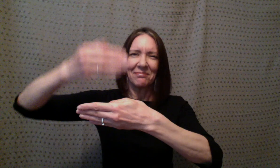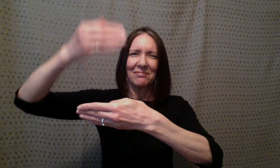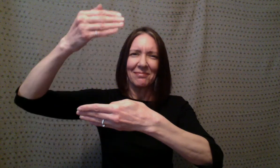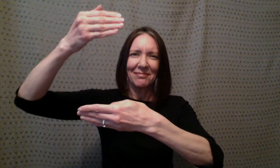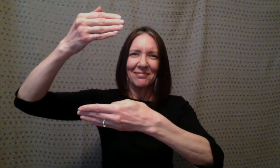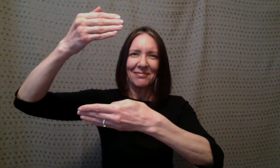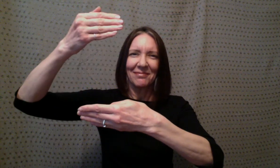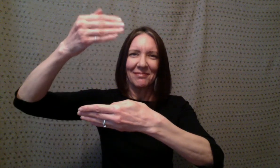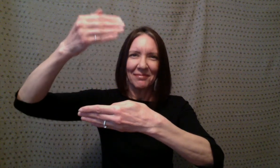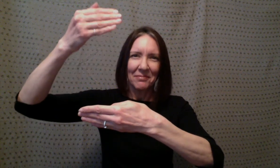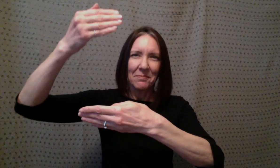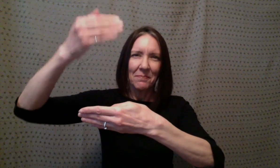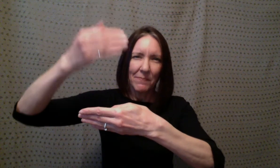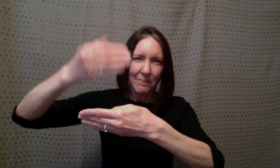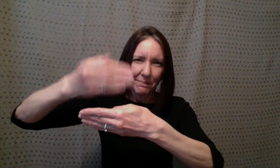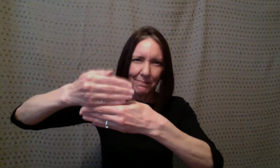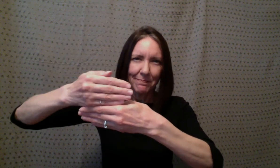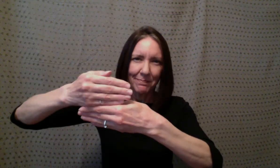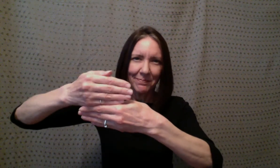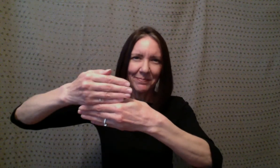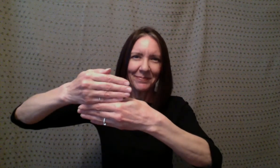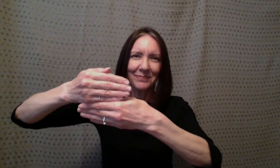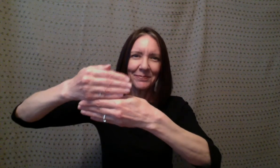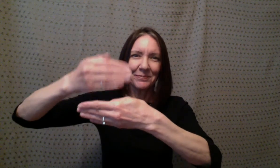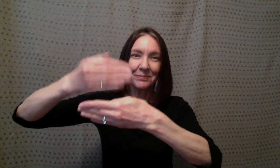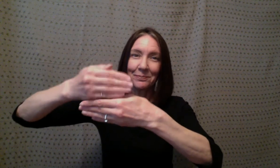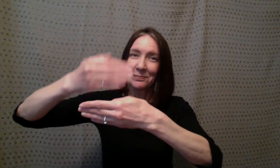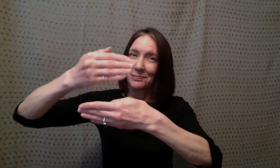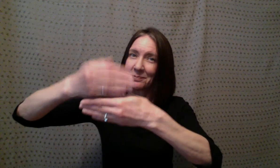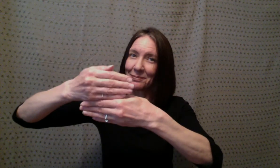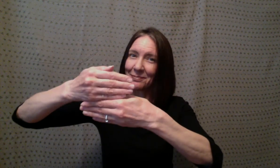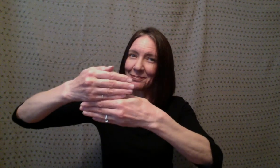whether the window is open or closed. Window.